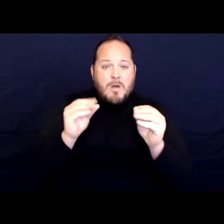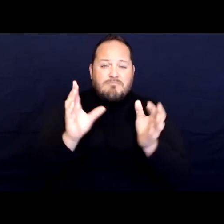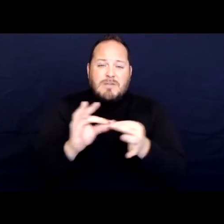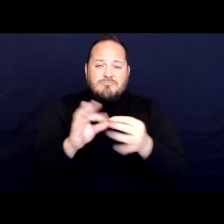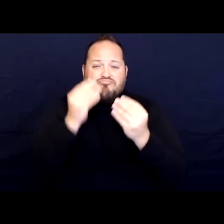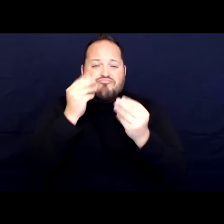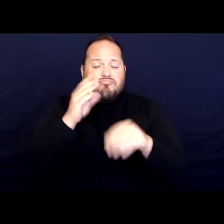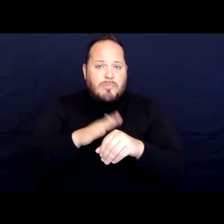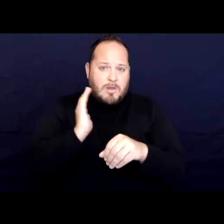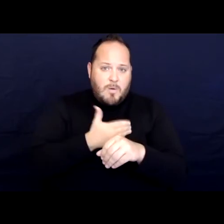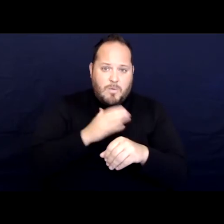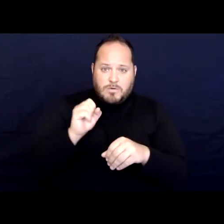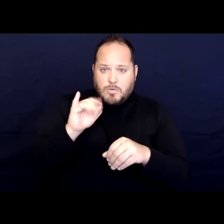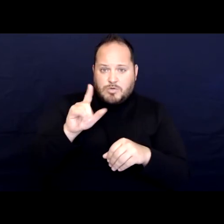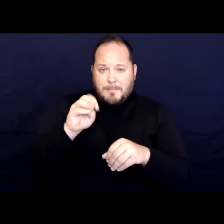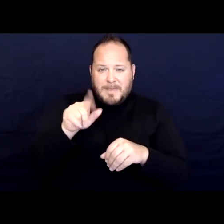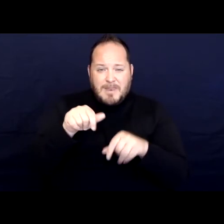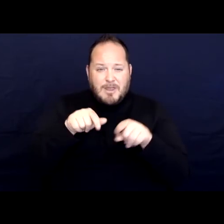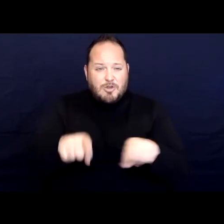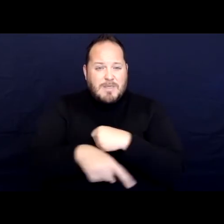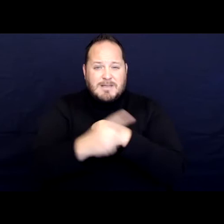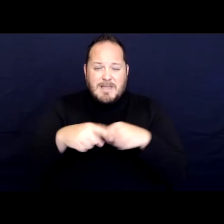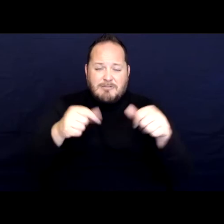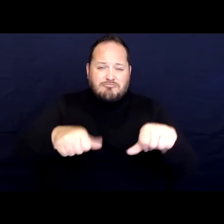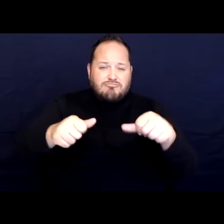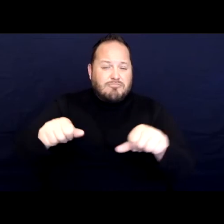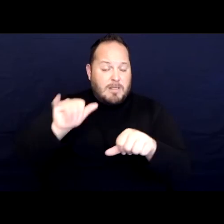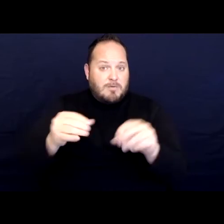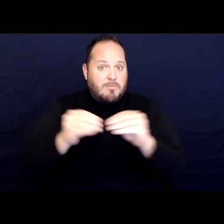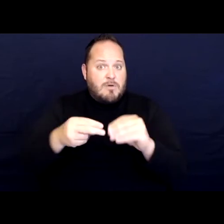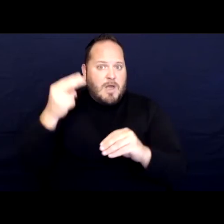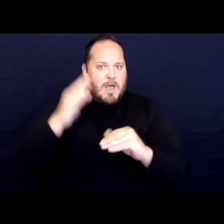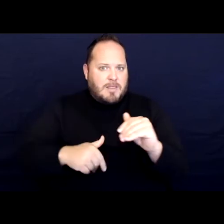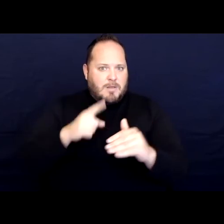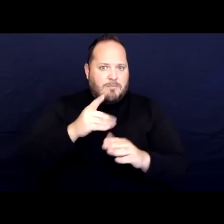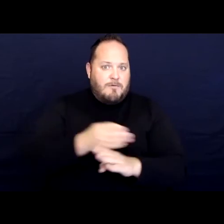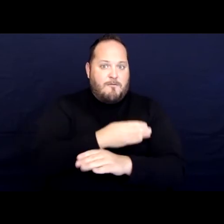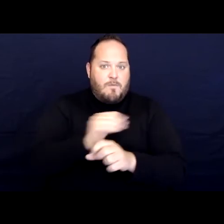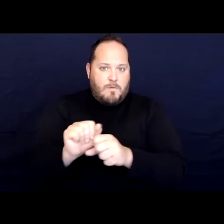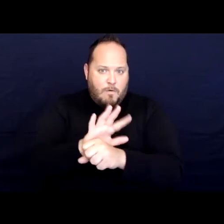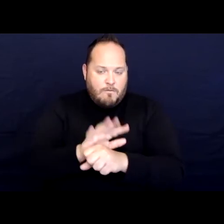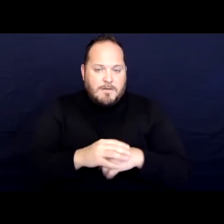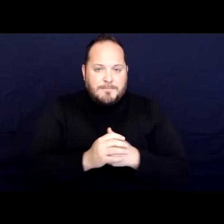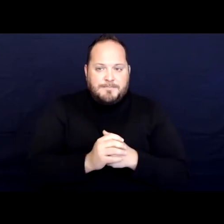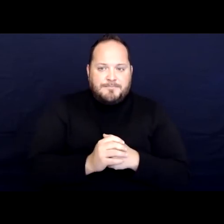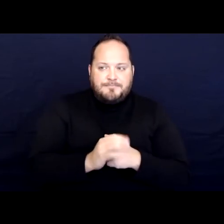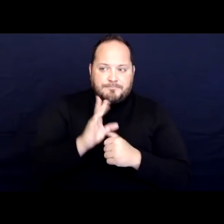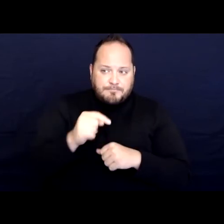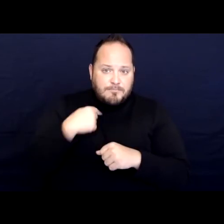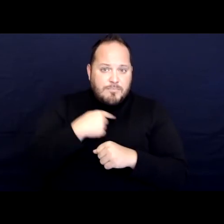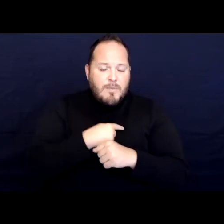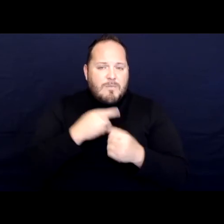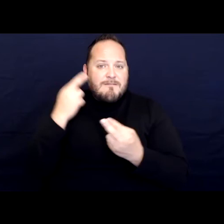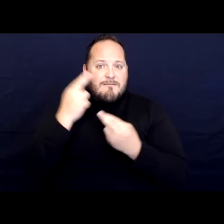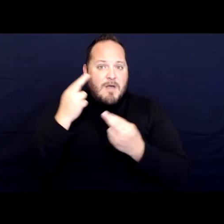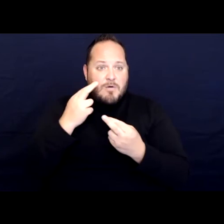before COVID. But we found that as many venues and as many opportunities to